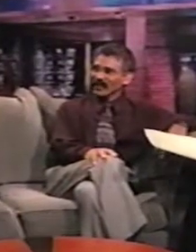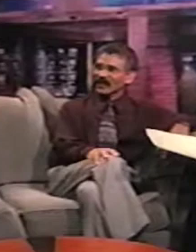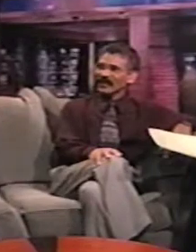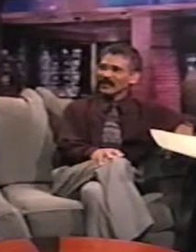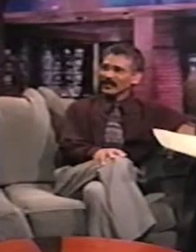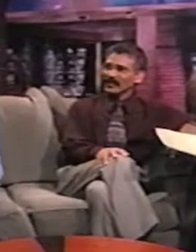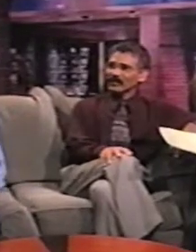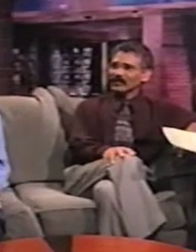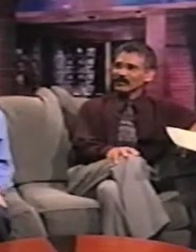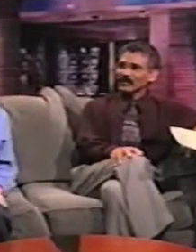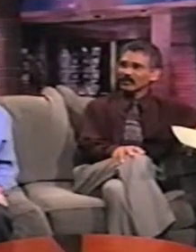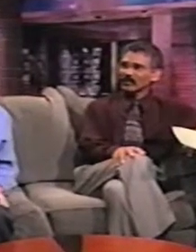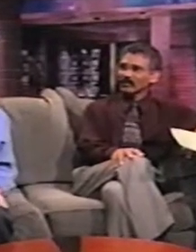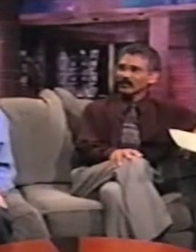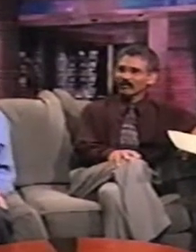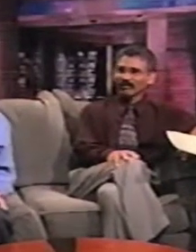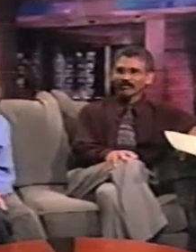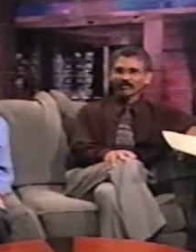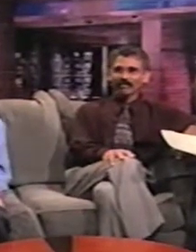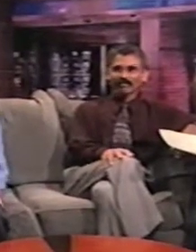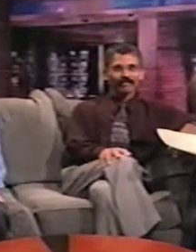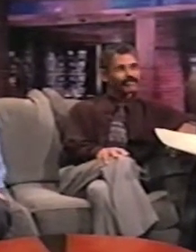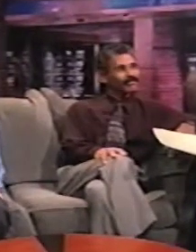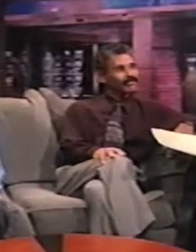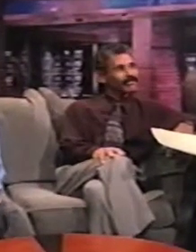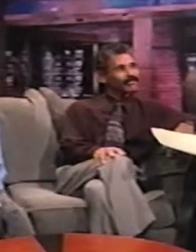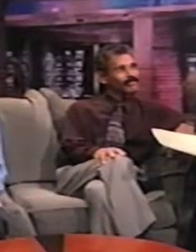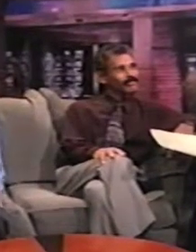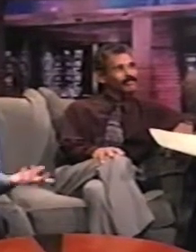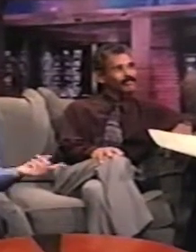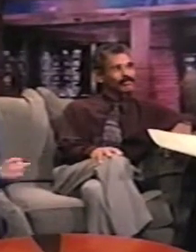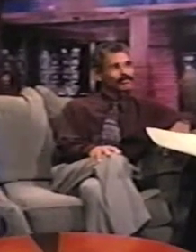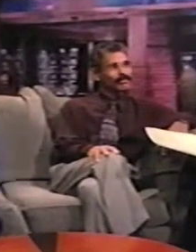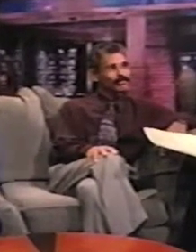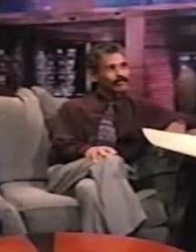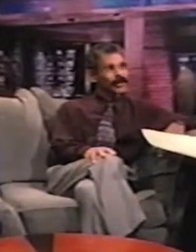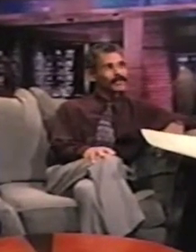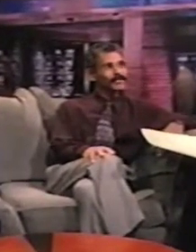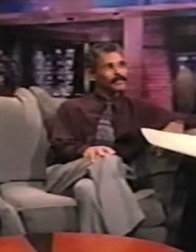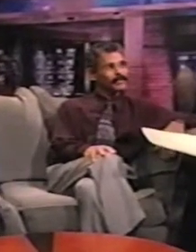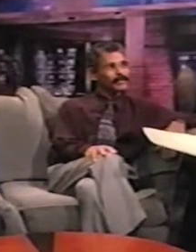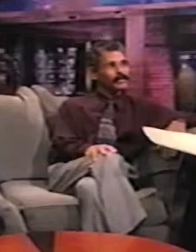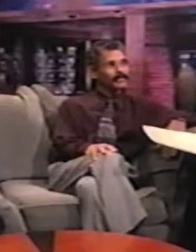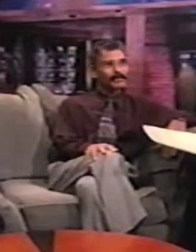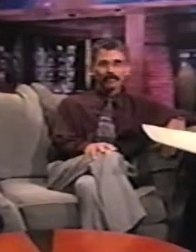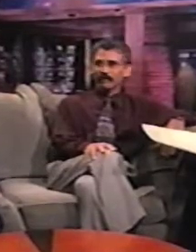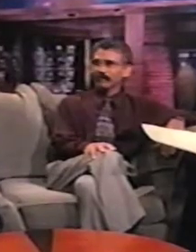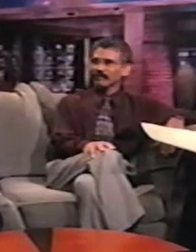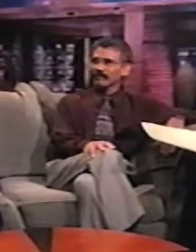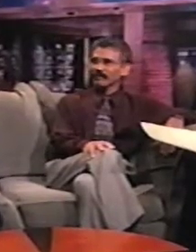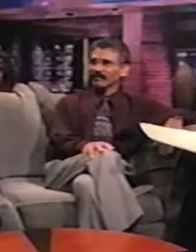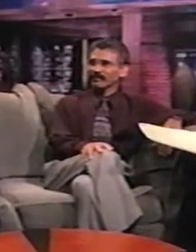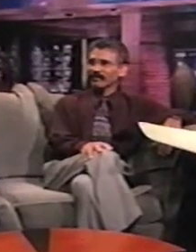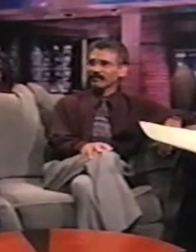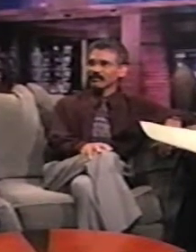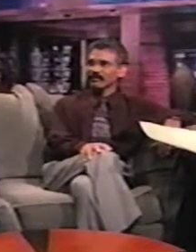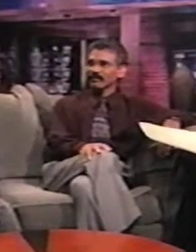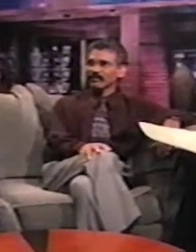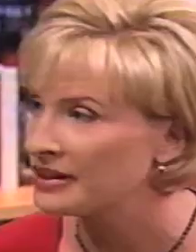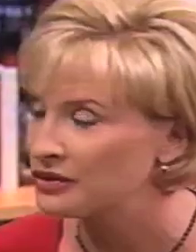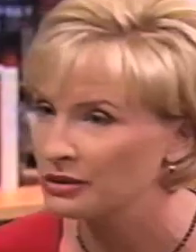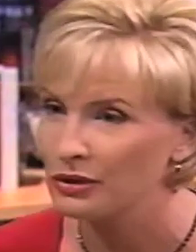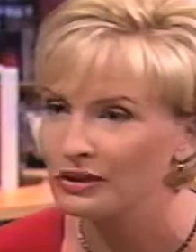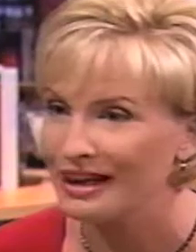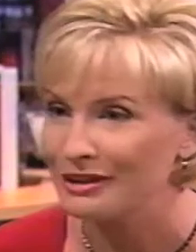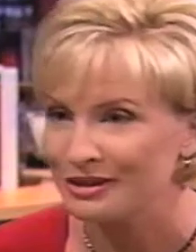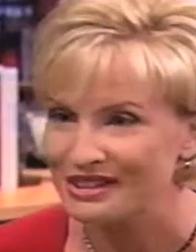that's a sign for fan, but that's what she's done. So that's your code. I mean, That's right. You can develop your own family code as well. I mean, my daughter doesn't sign language,